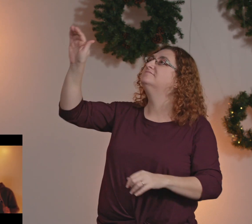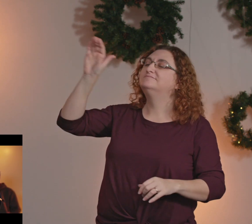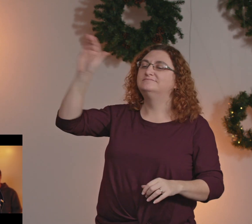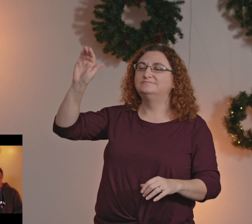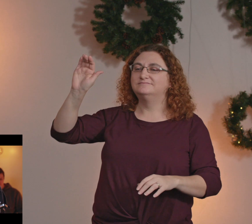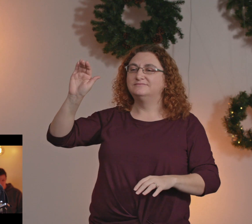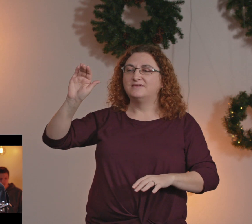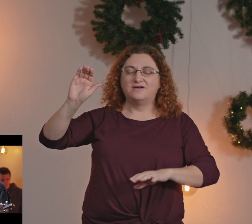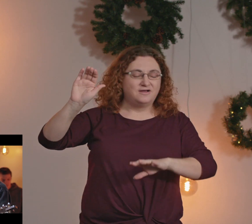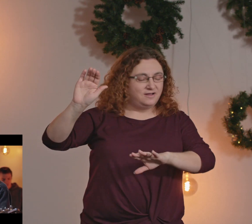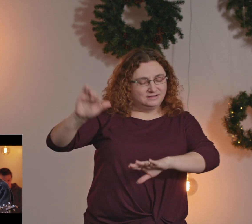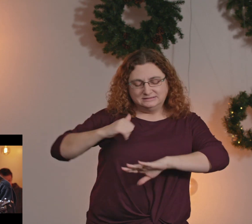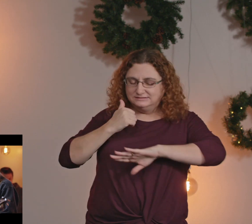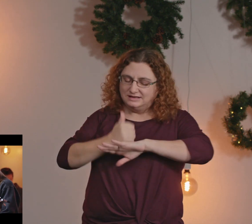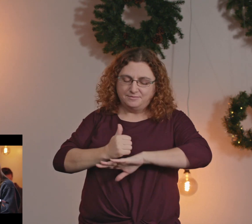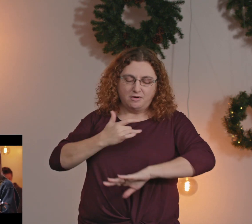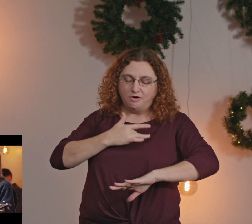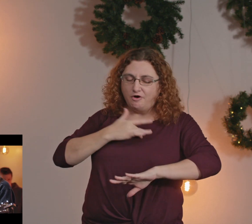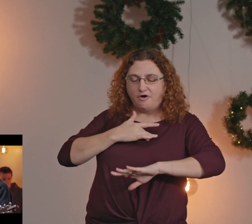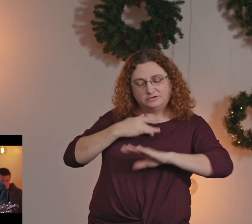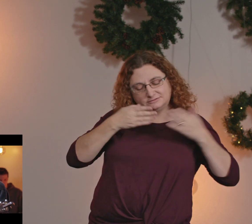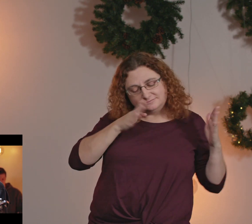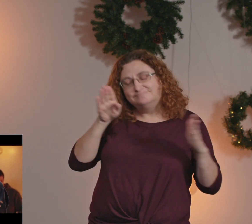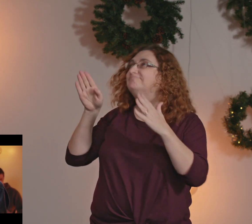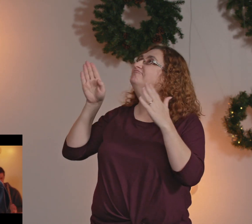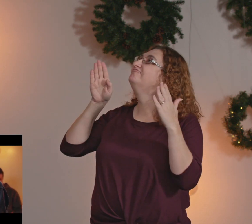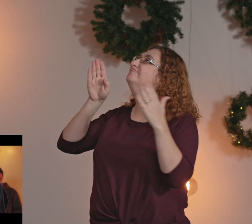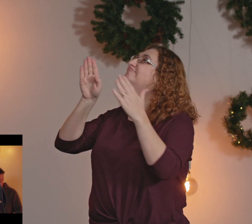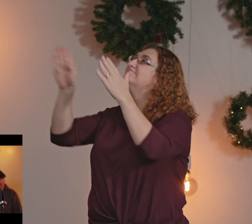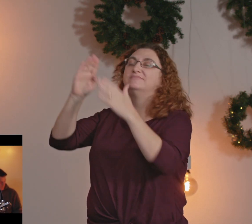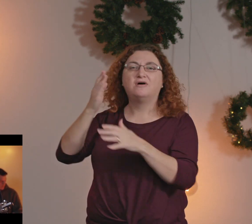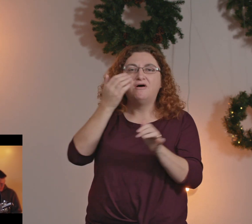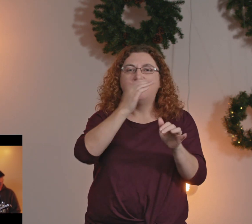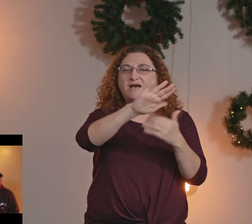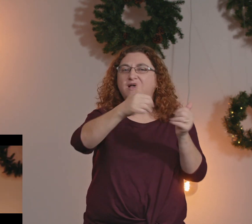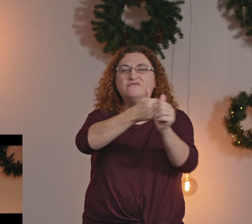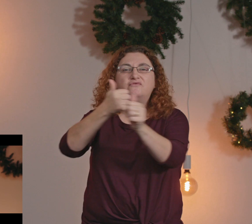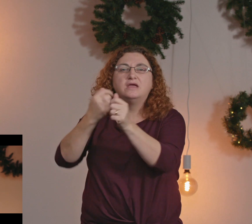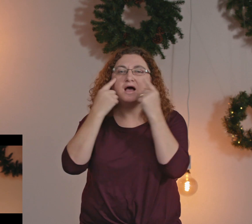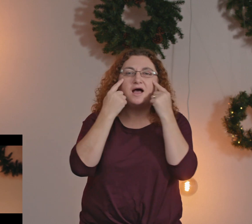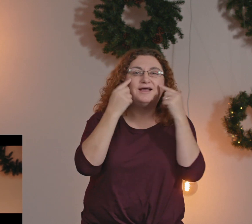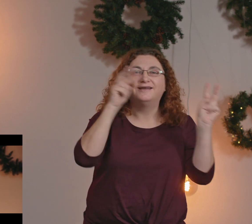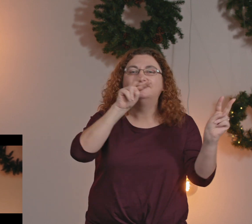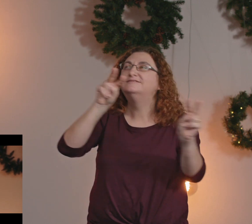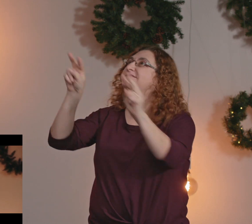our hearts towards you, that every eye would see you